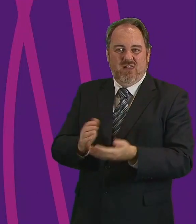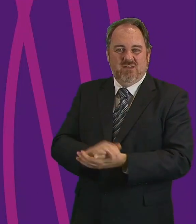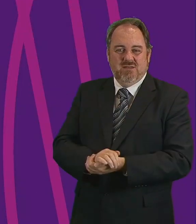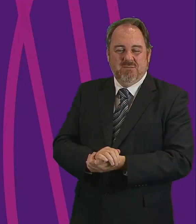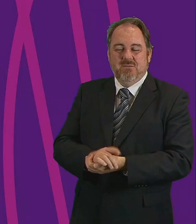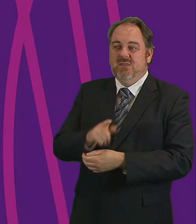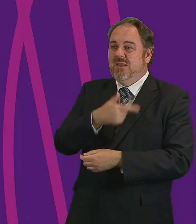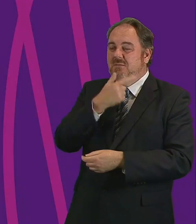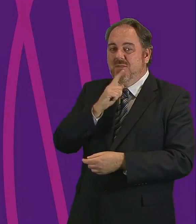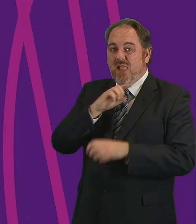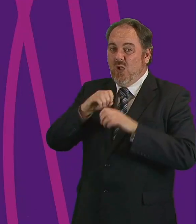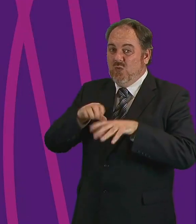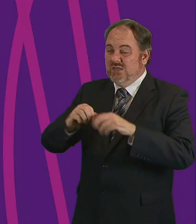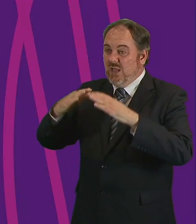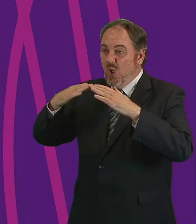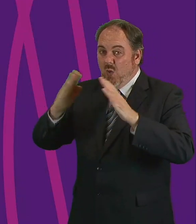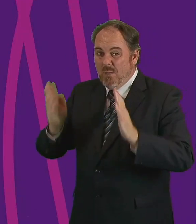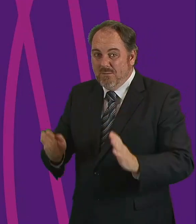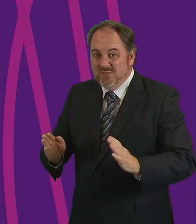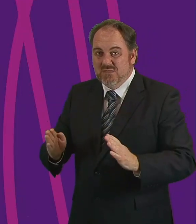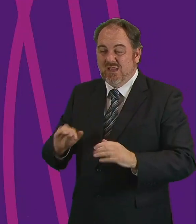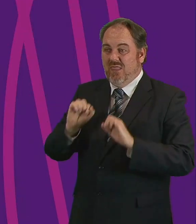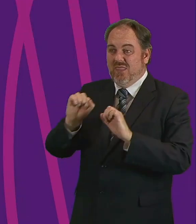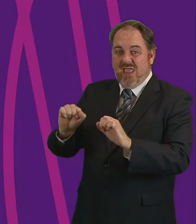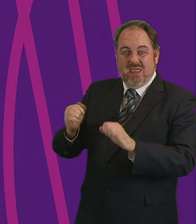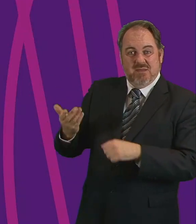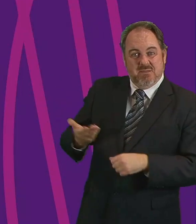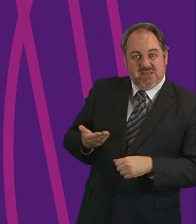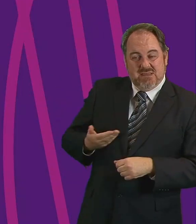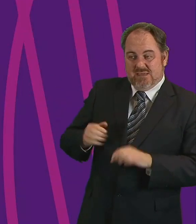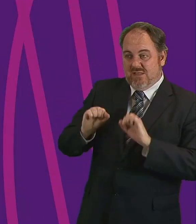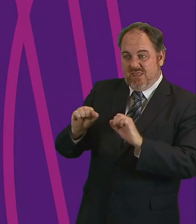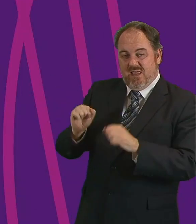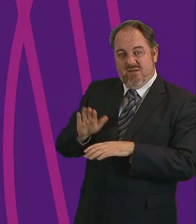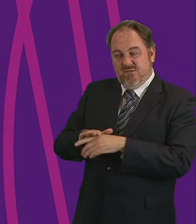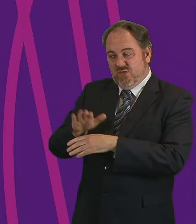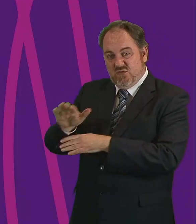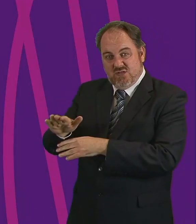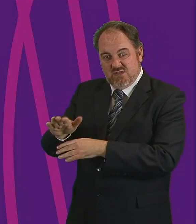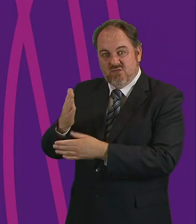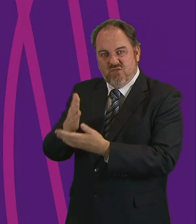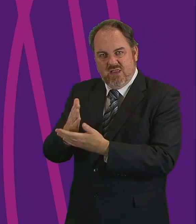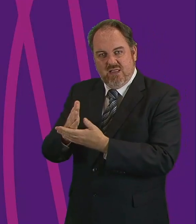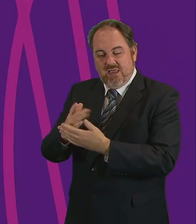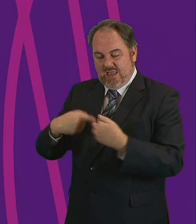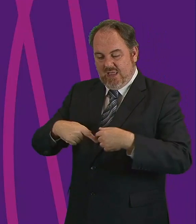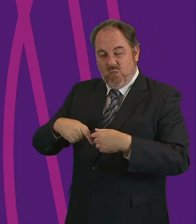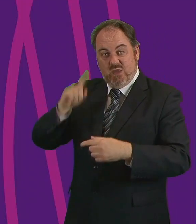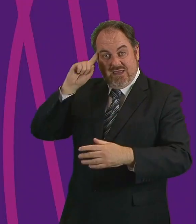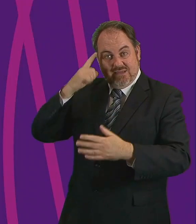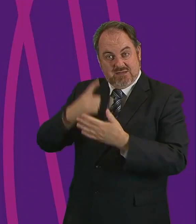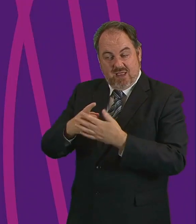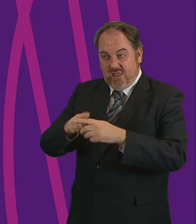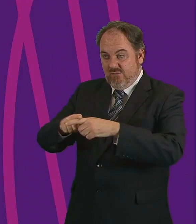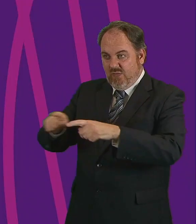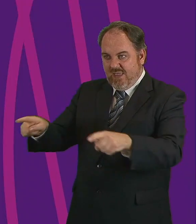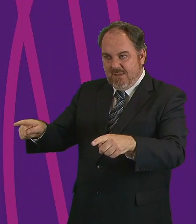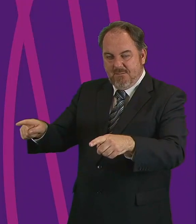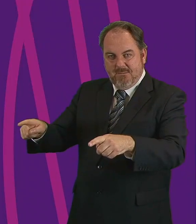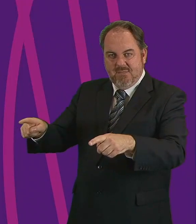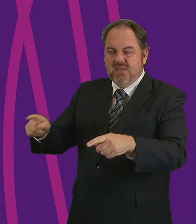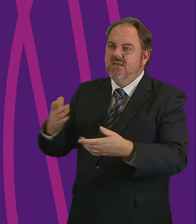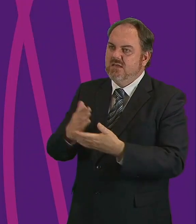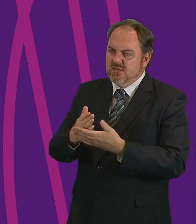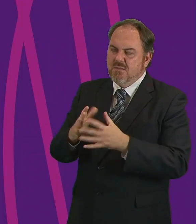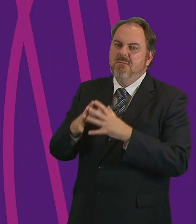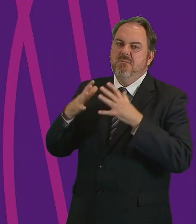home, their future. I know that making decisions that put people's lives at risk is frightening, but